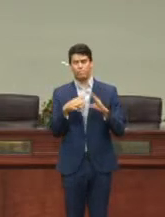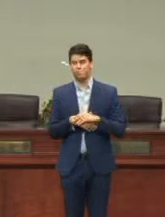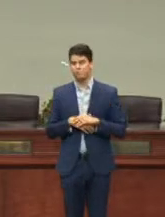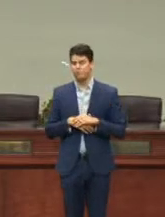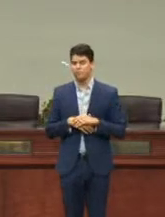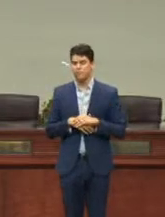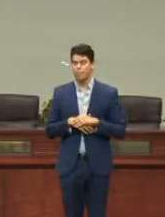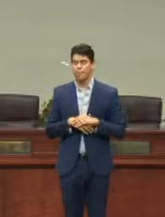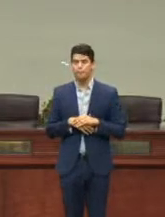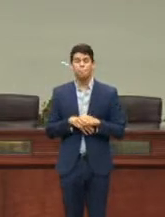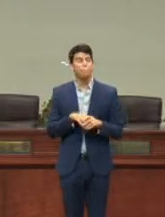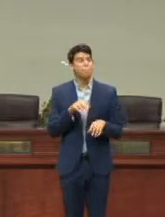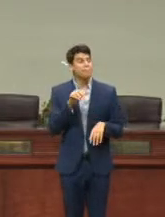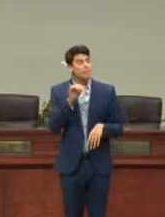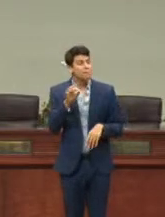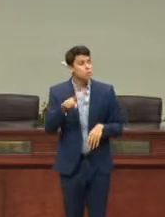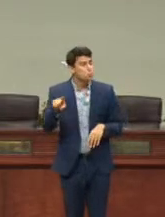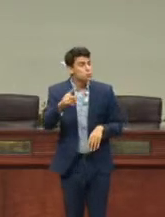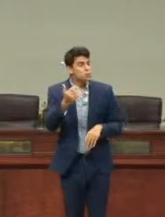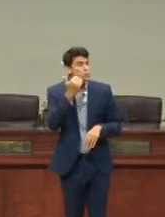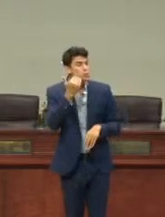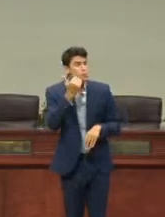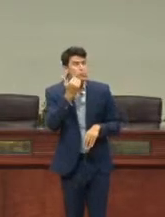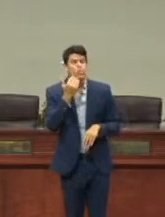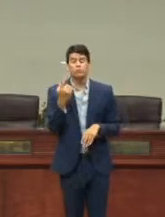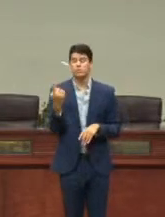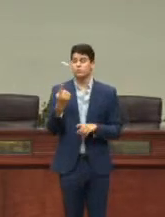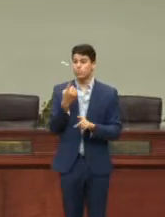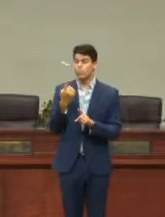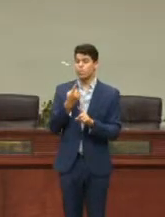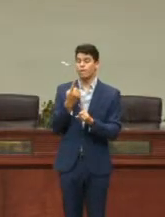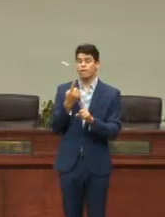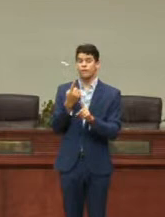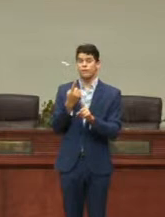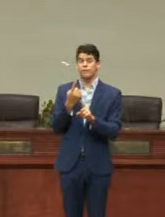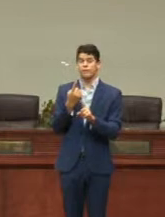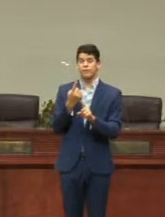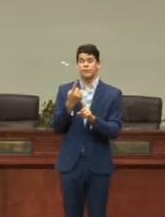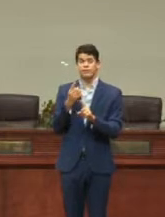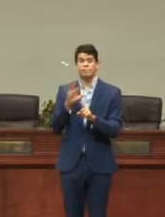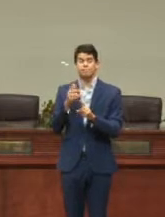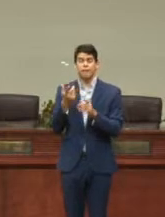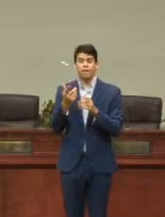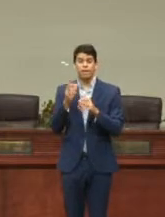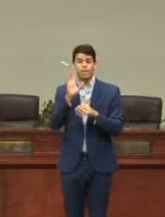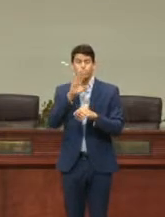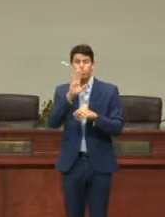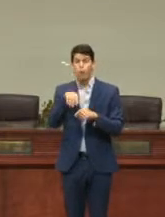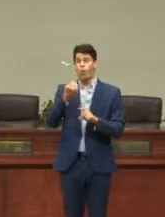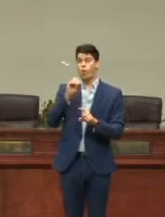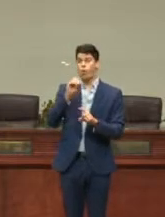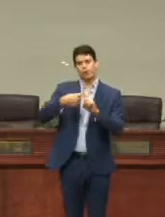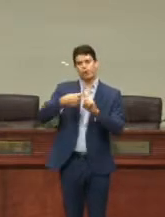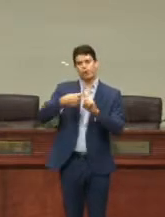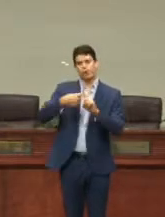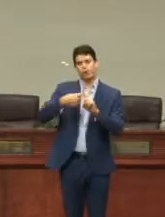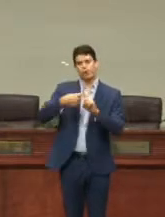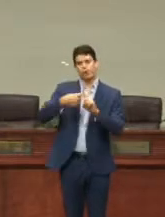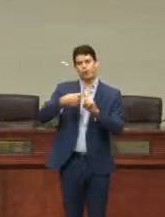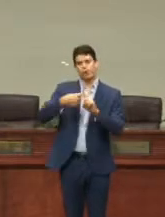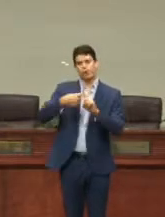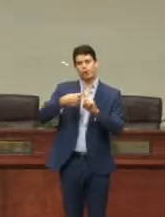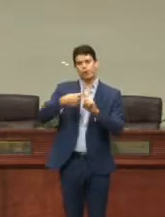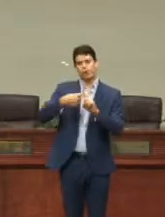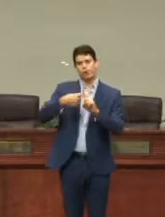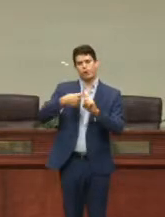If you know someone who is behind on rent because of the pandemic, Orange County's emergency rental assistance of